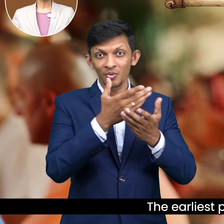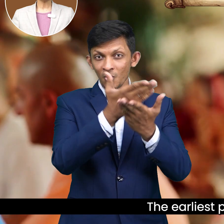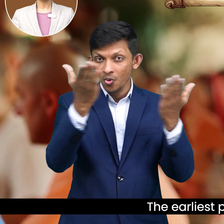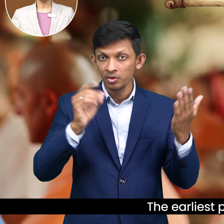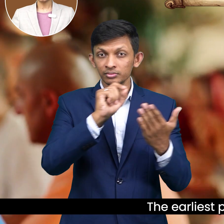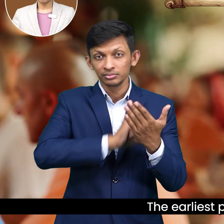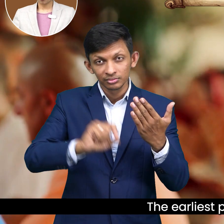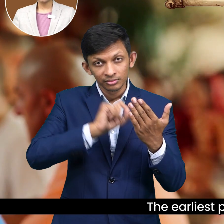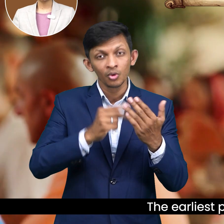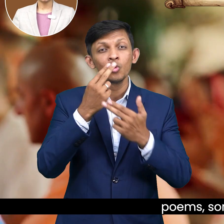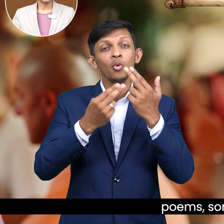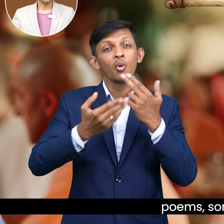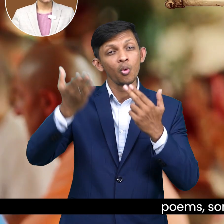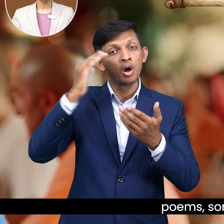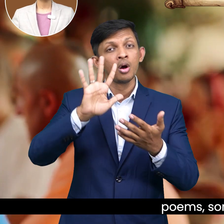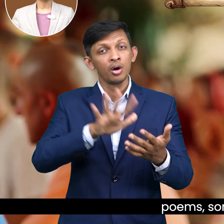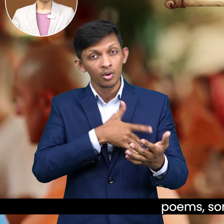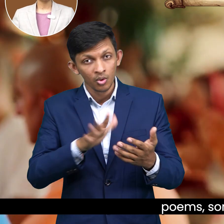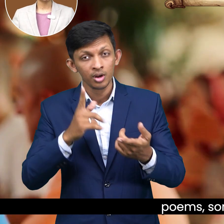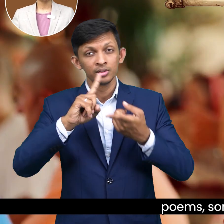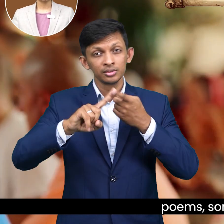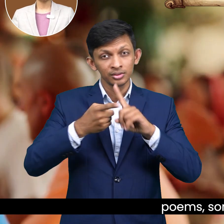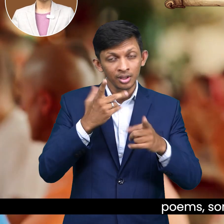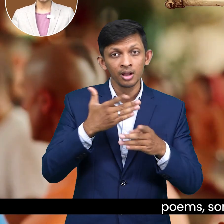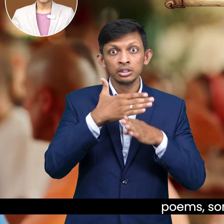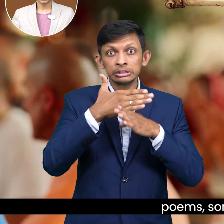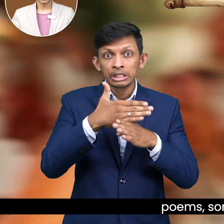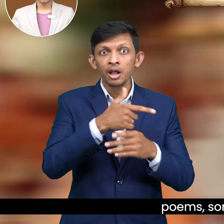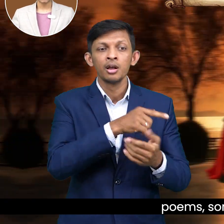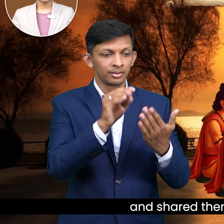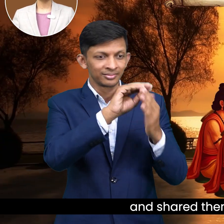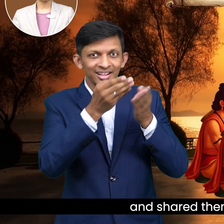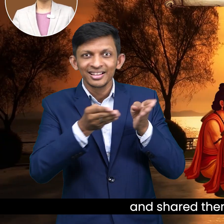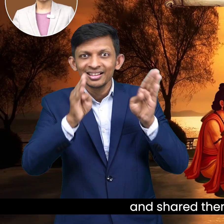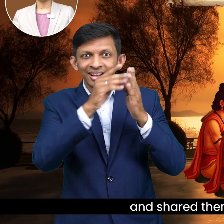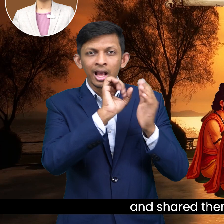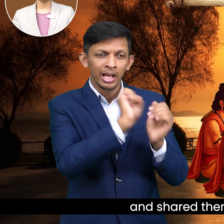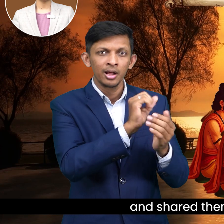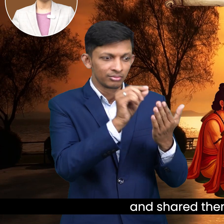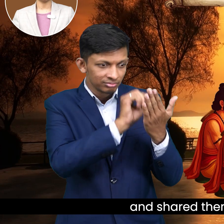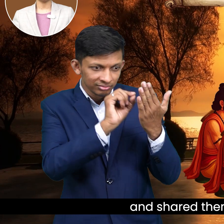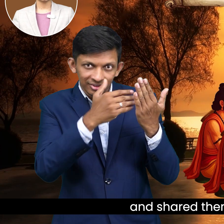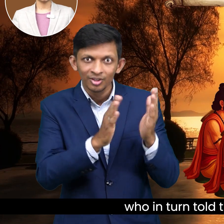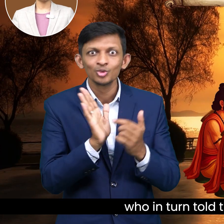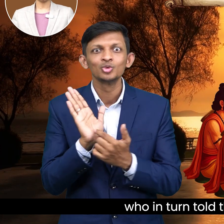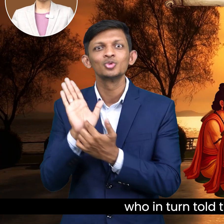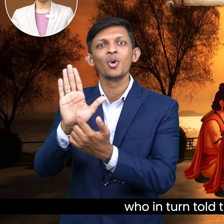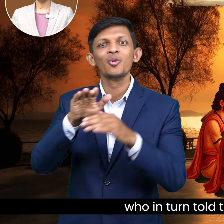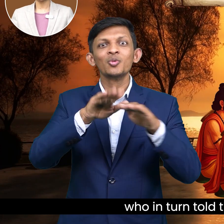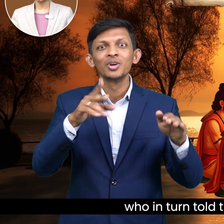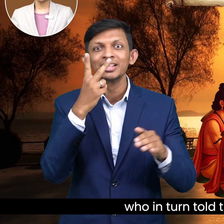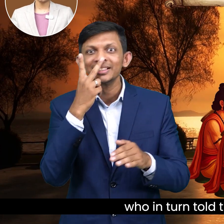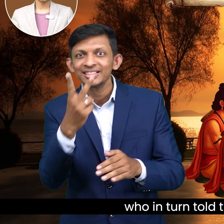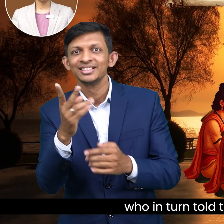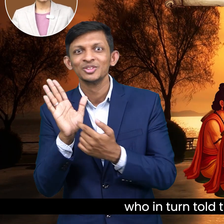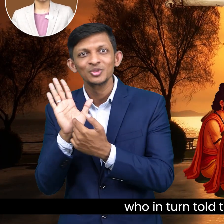The earliest people composed poems, songs, and stories and shared them with their children, who in